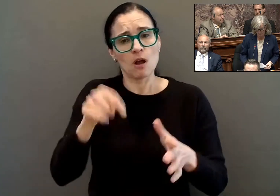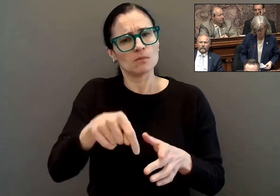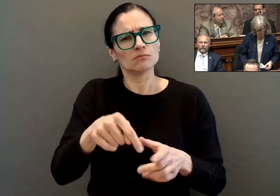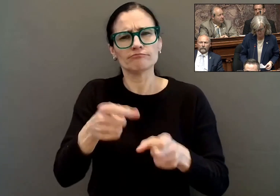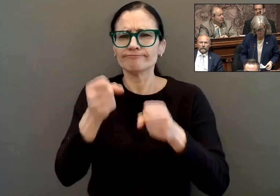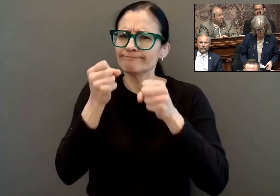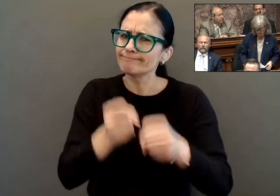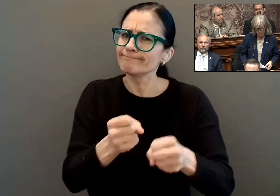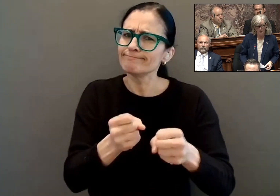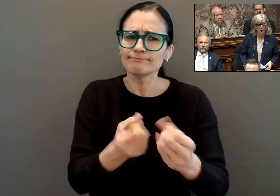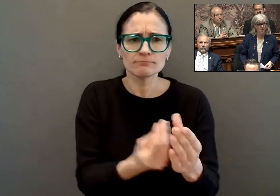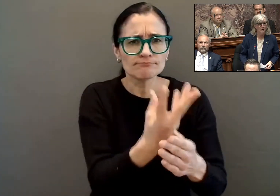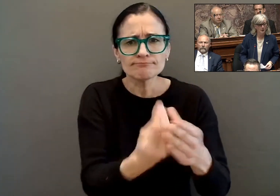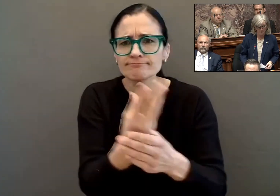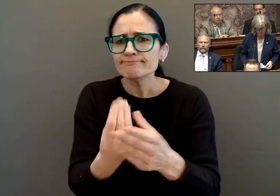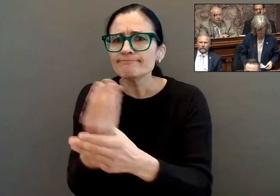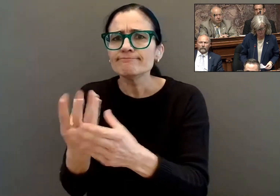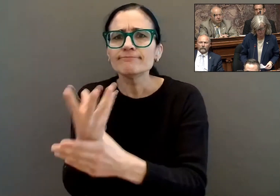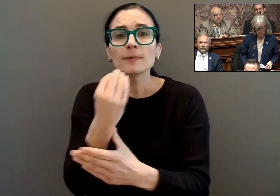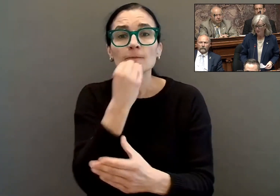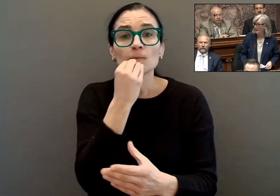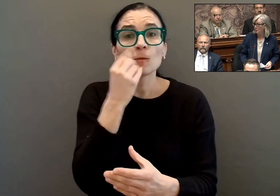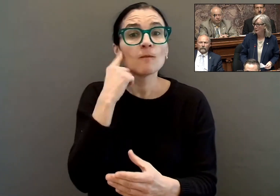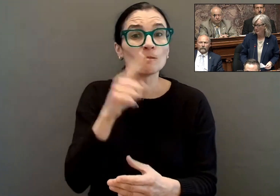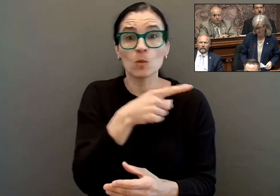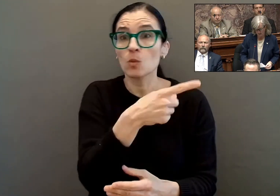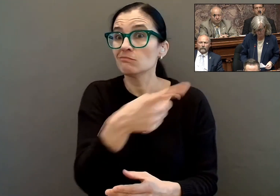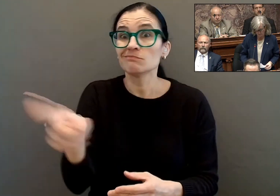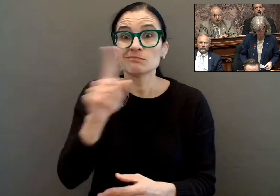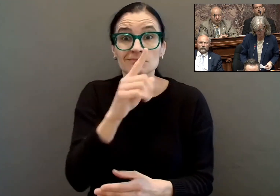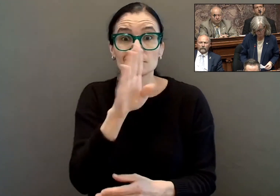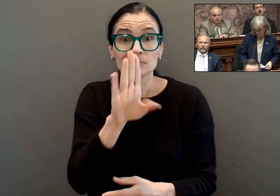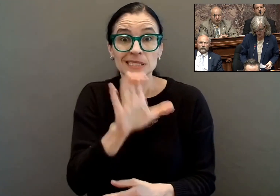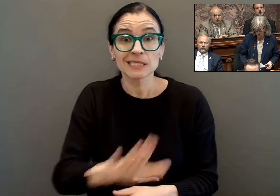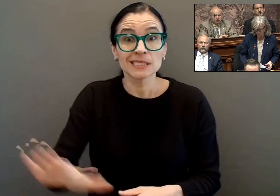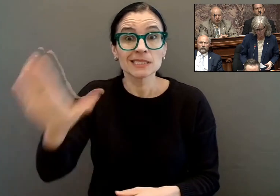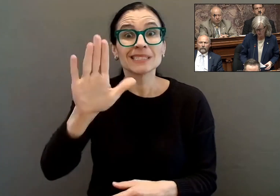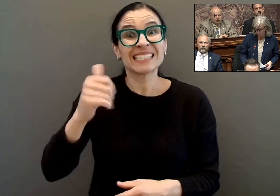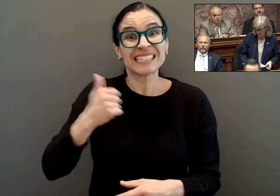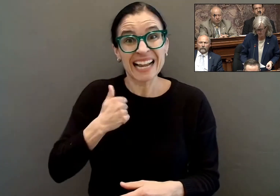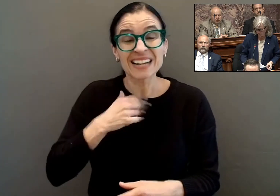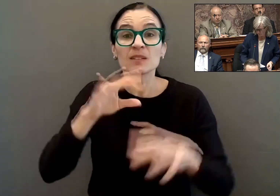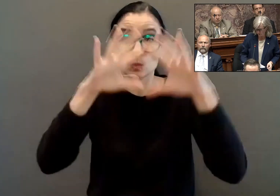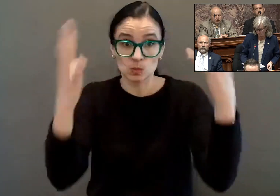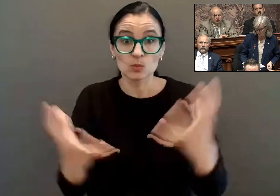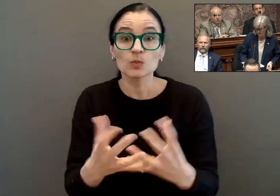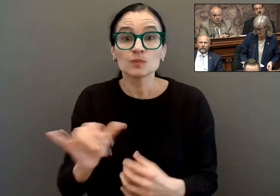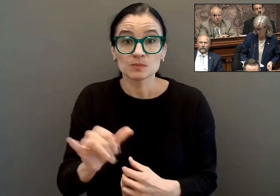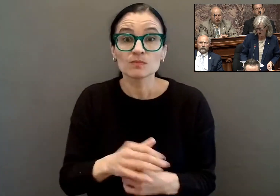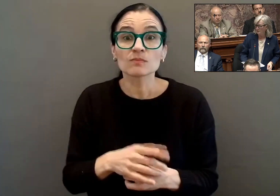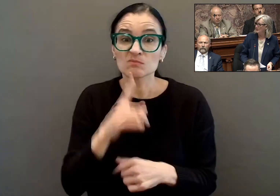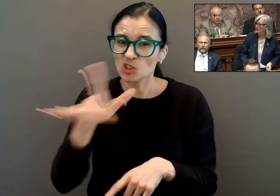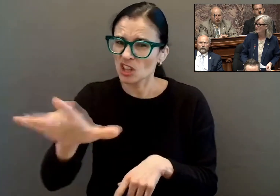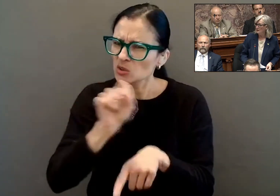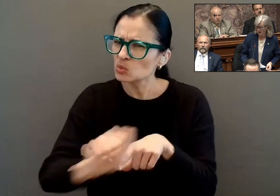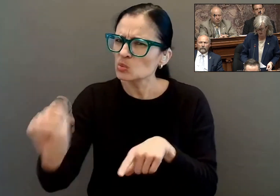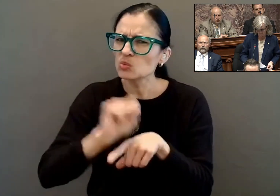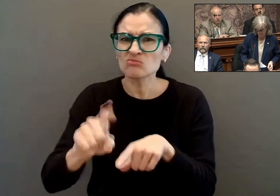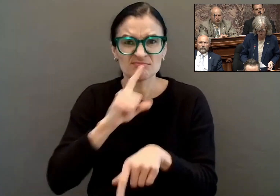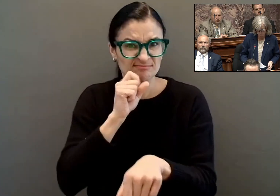on their shoulders. They work hard. They work the land, cultivating, planting, fertilizing,